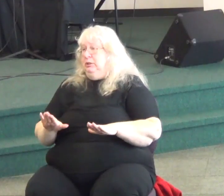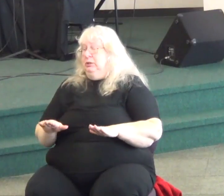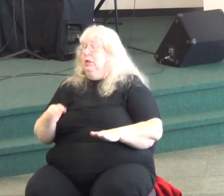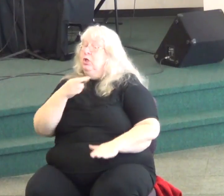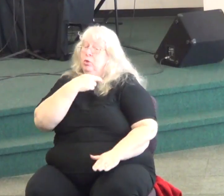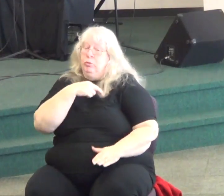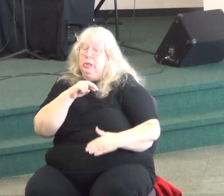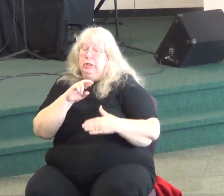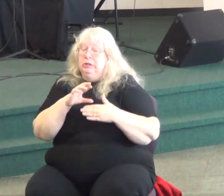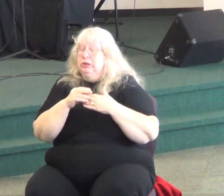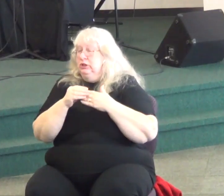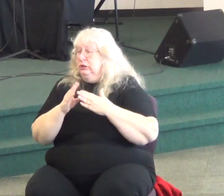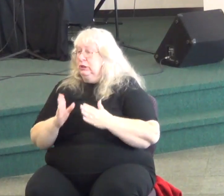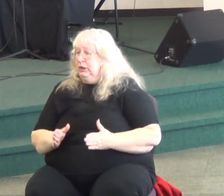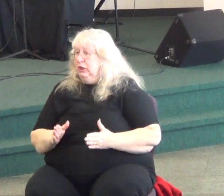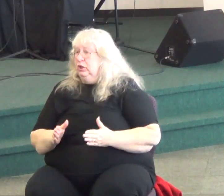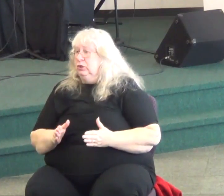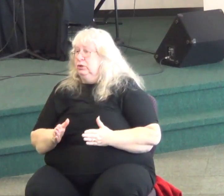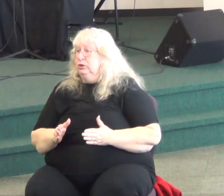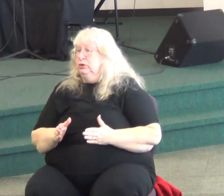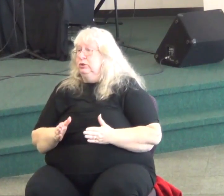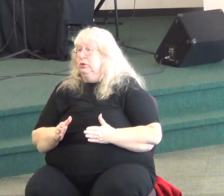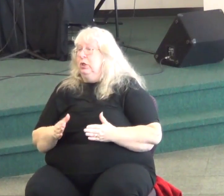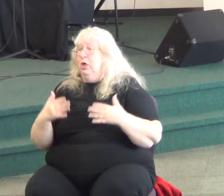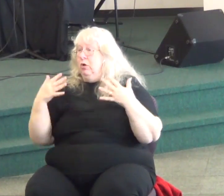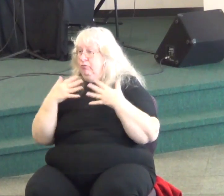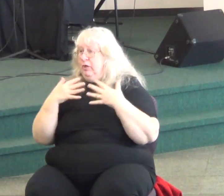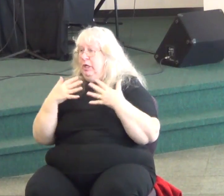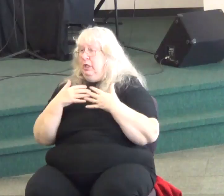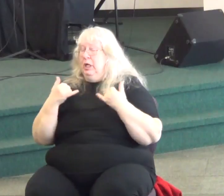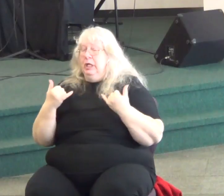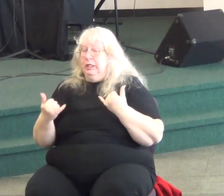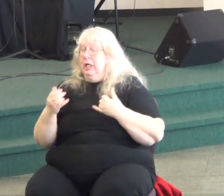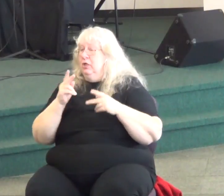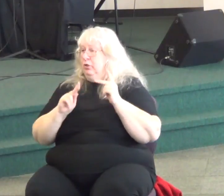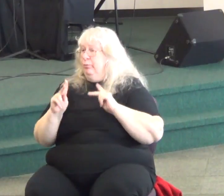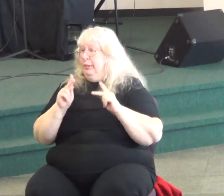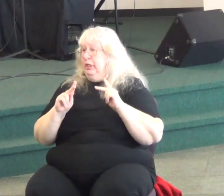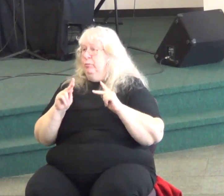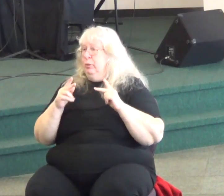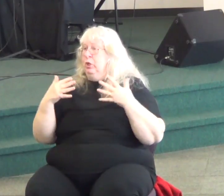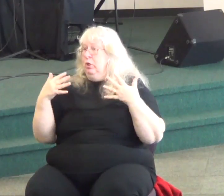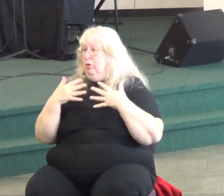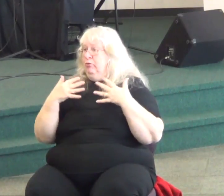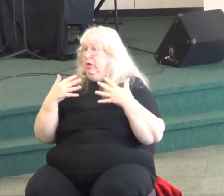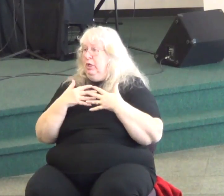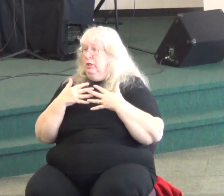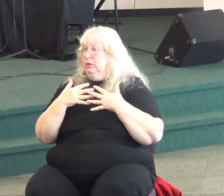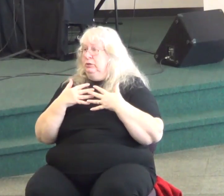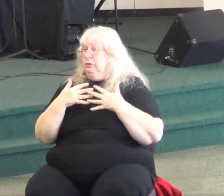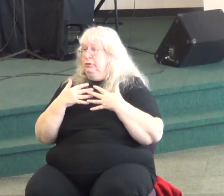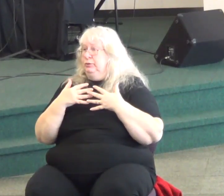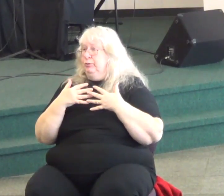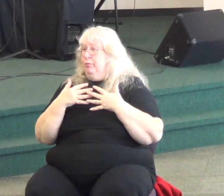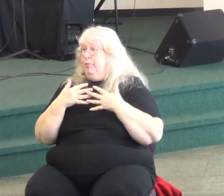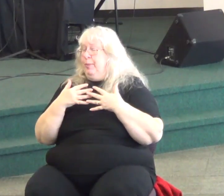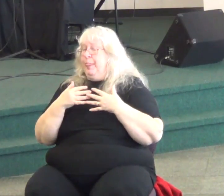afraid, and now the crowd fears. And church, when fear sets in you and me, it is